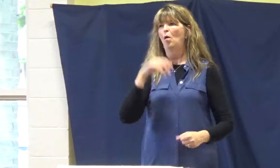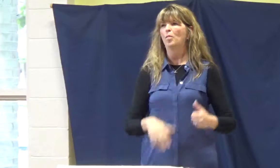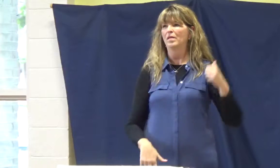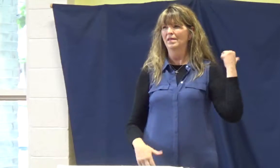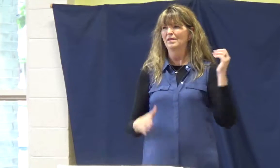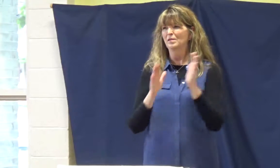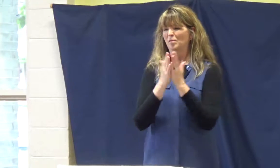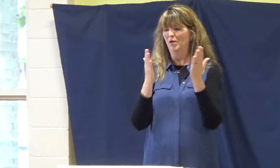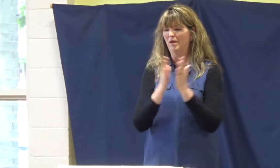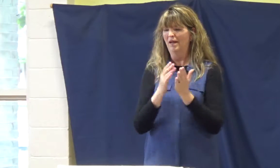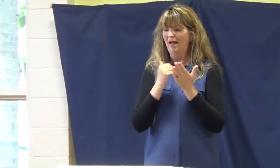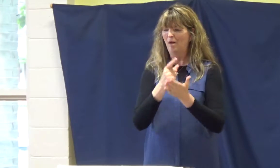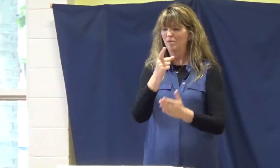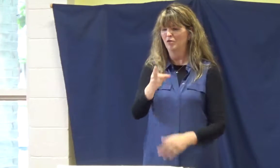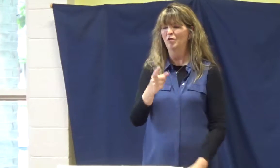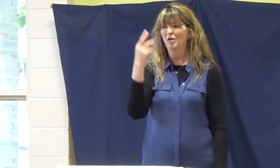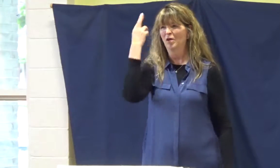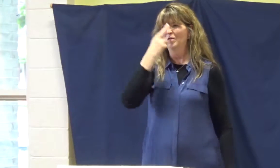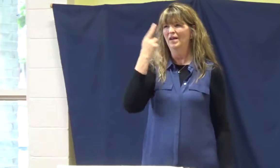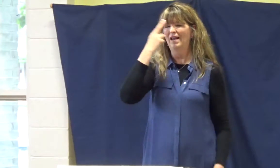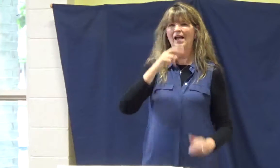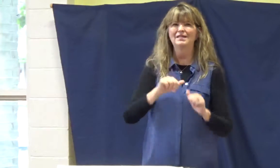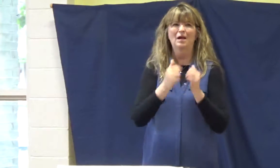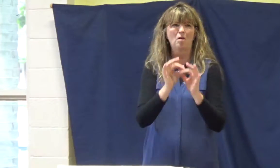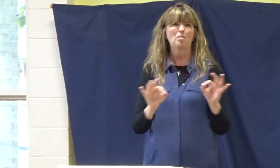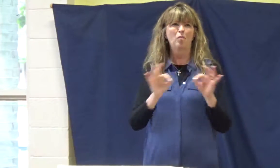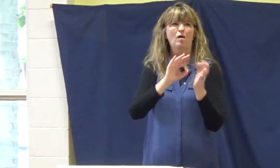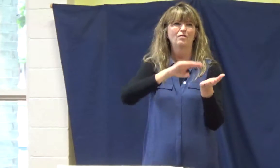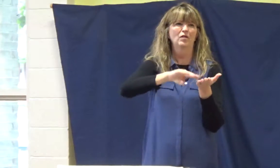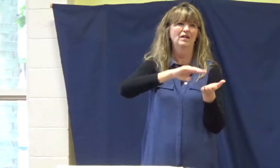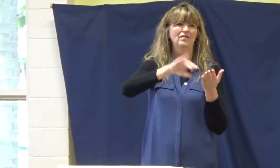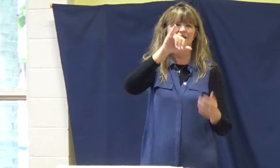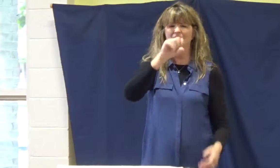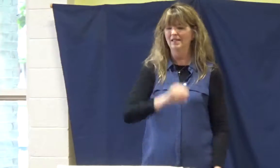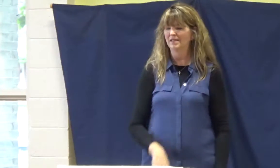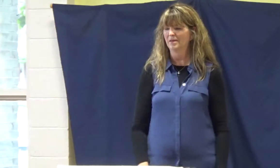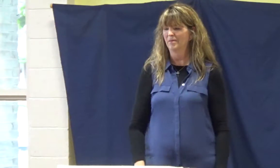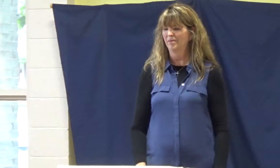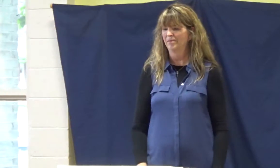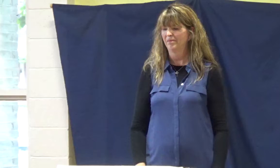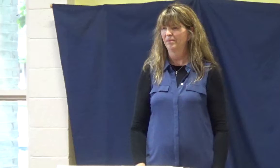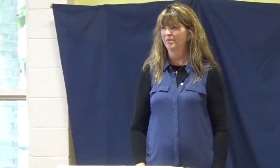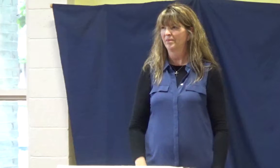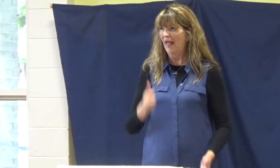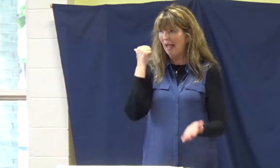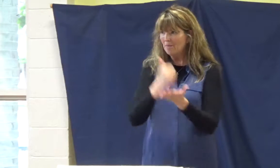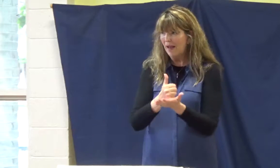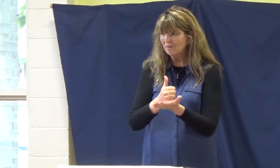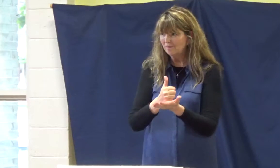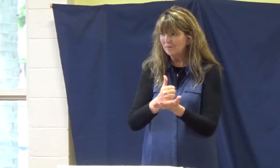completely. I hope this book helps you to do that. It is so important for us to forgive. Amen?